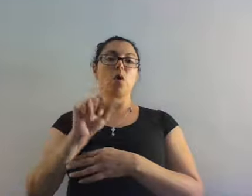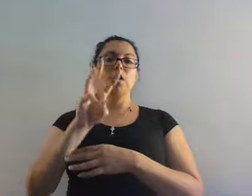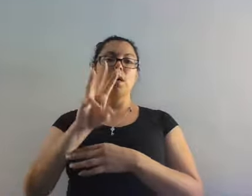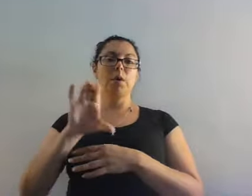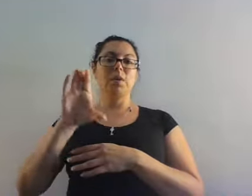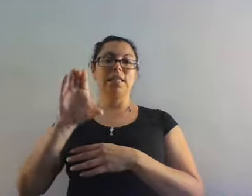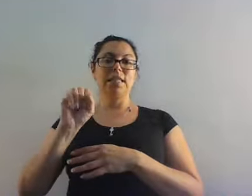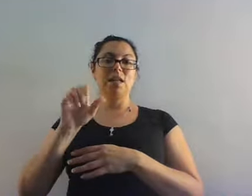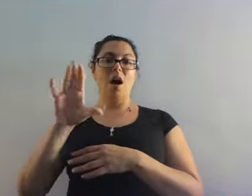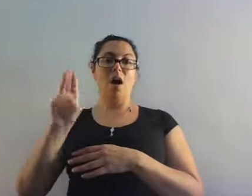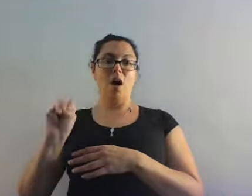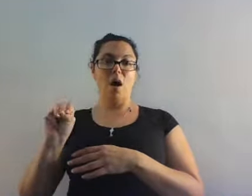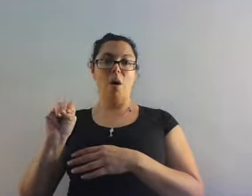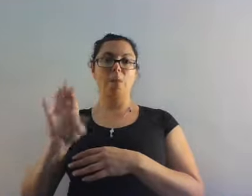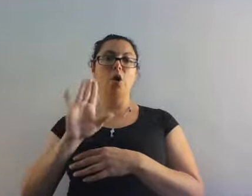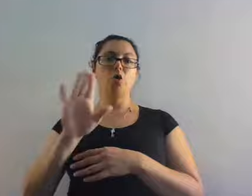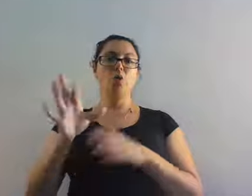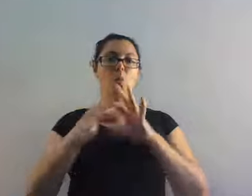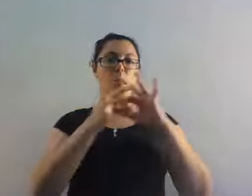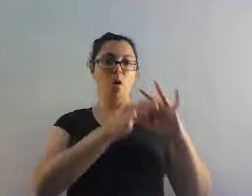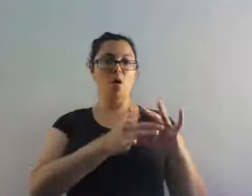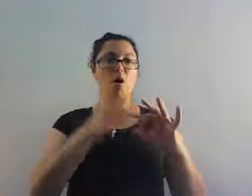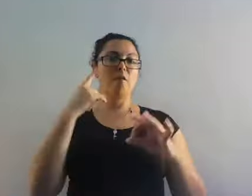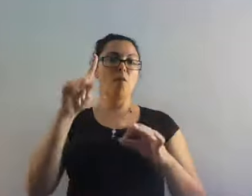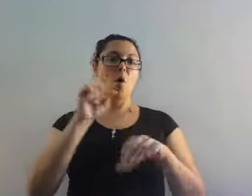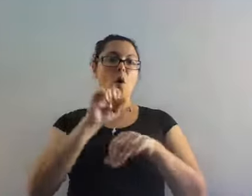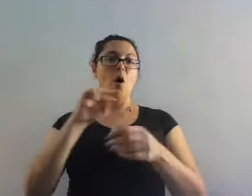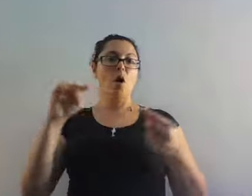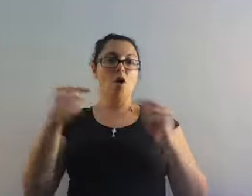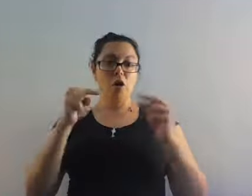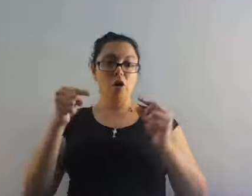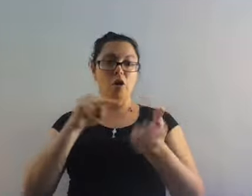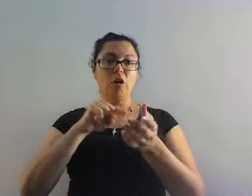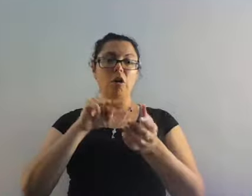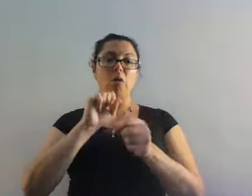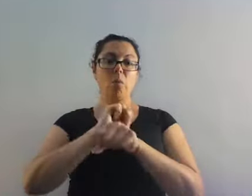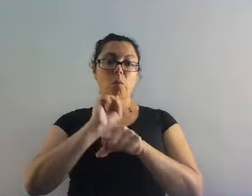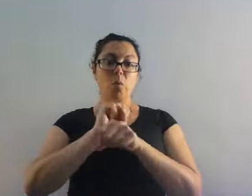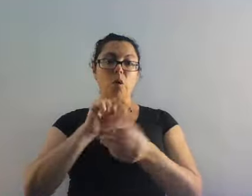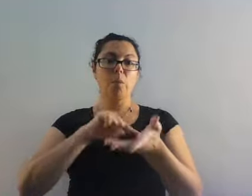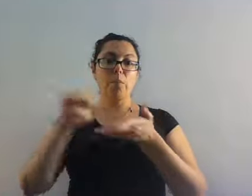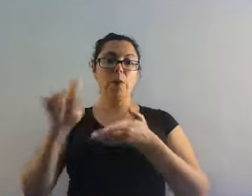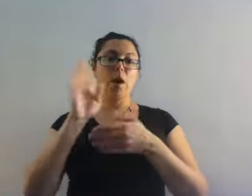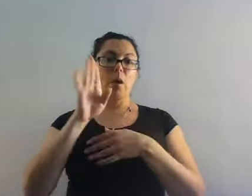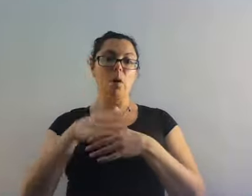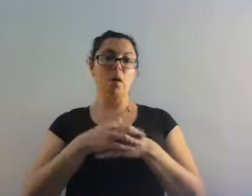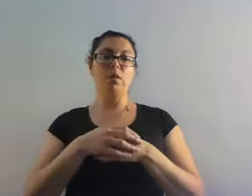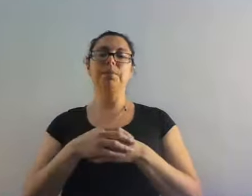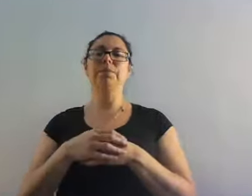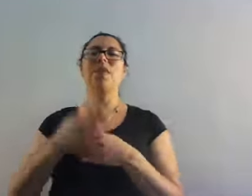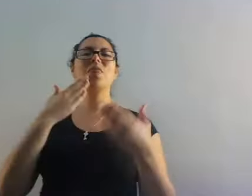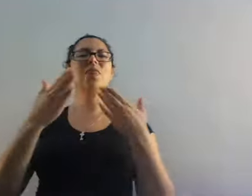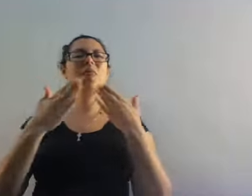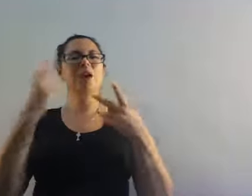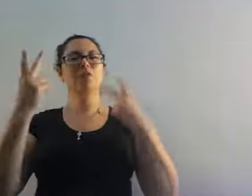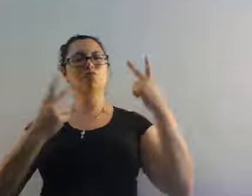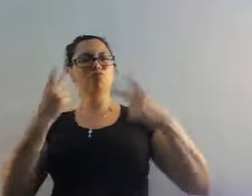FloridaWC.com, your partners for workers' comp. Thanks for joining us. Today we're going to discuss, as